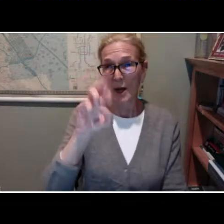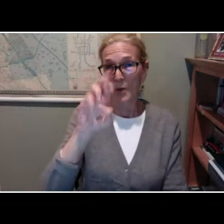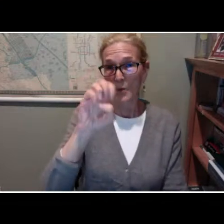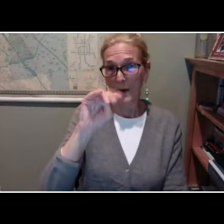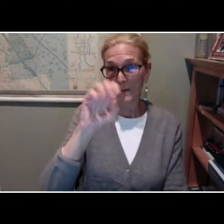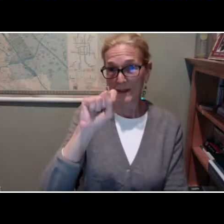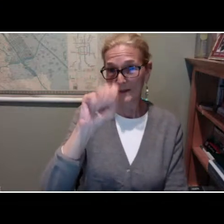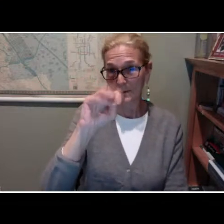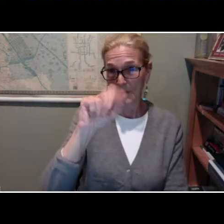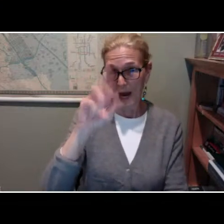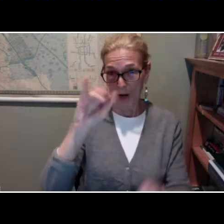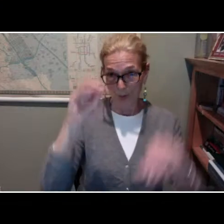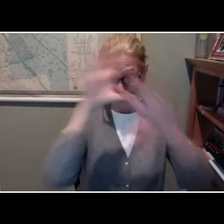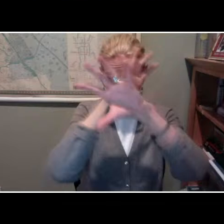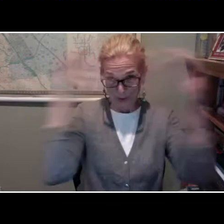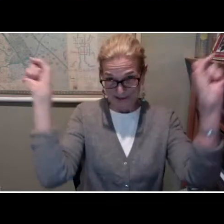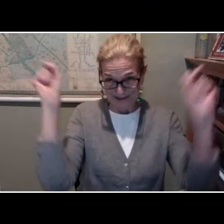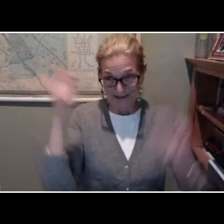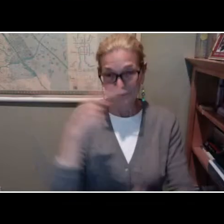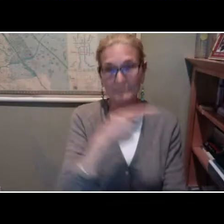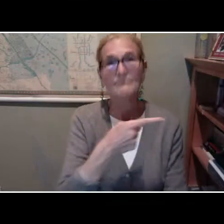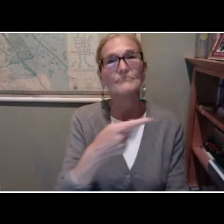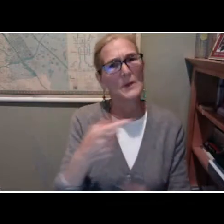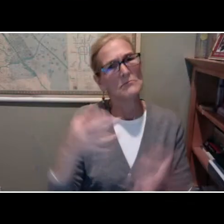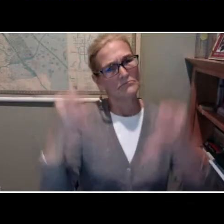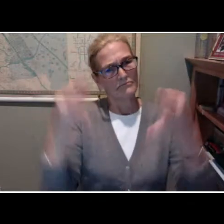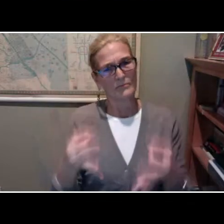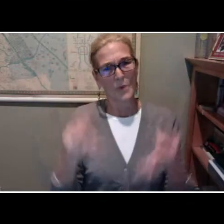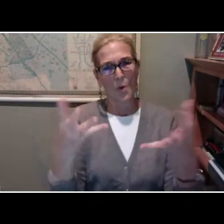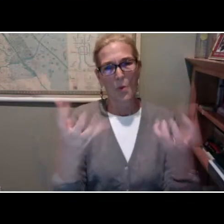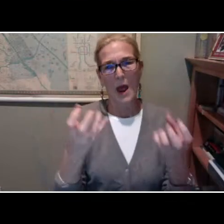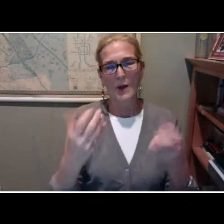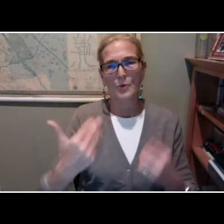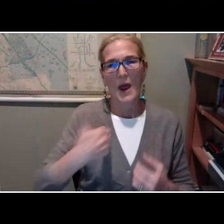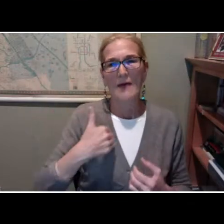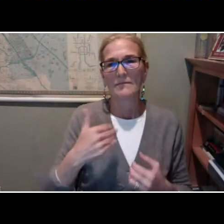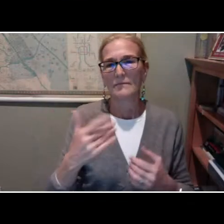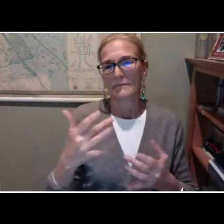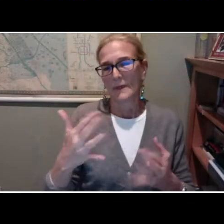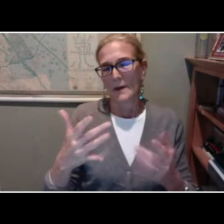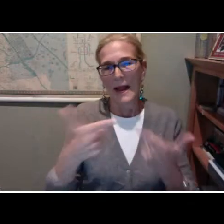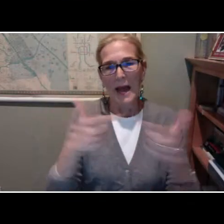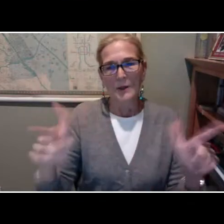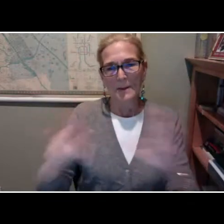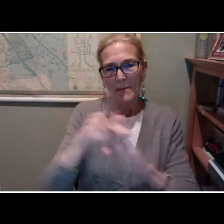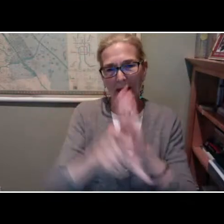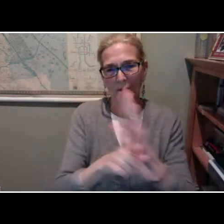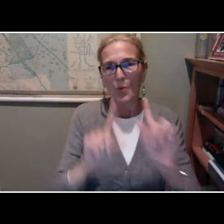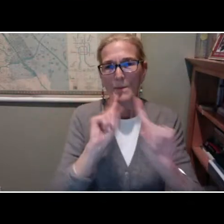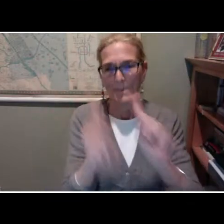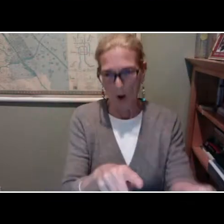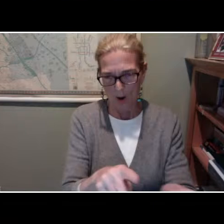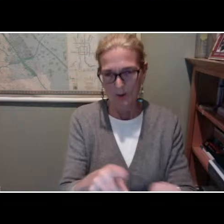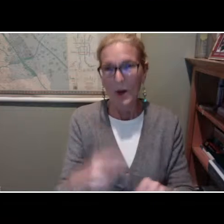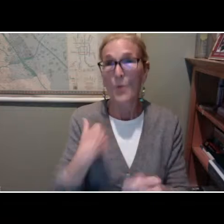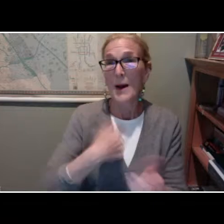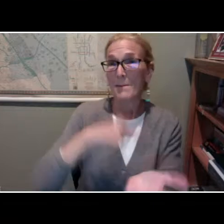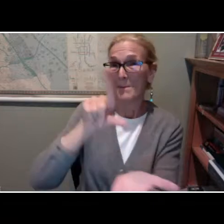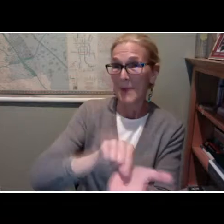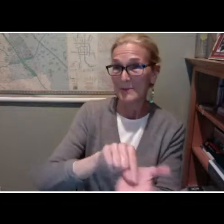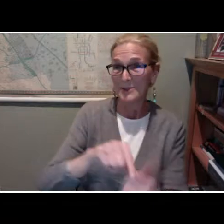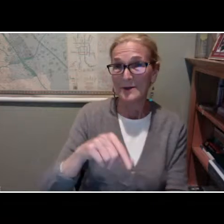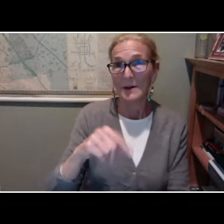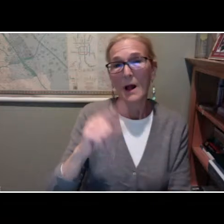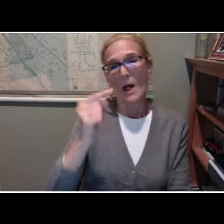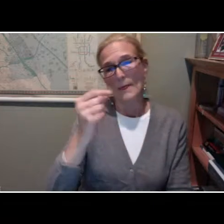So with the LEAD K organization, we had Julie Rem-Samario as our president, and it was